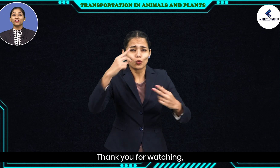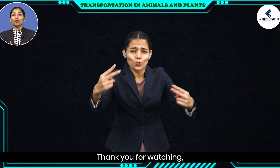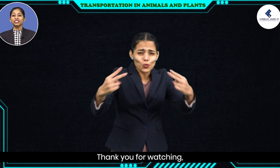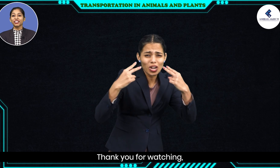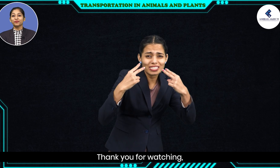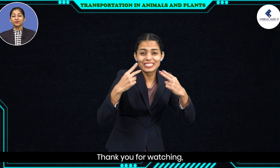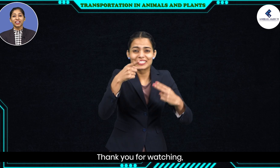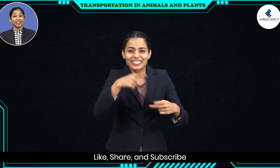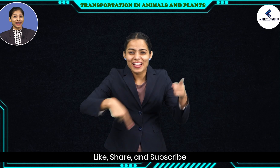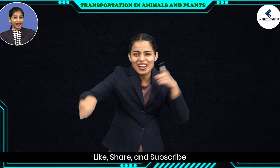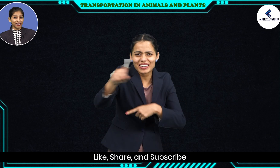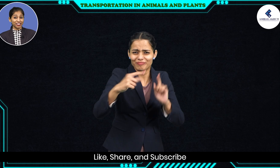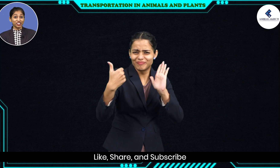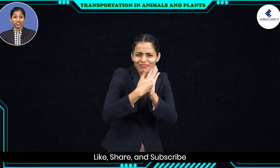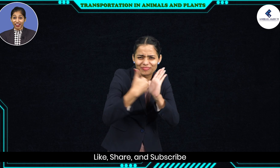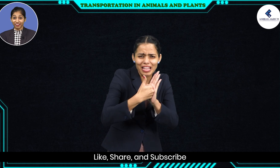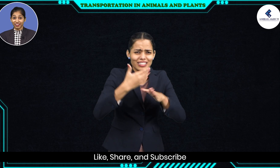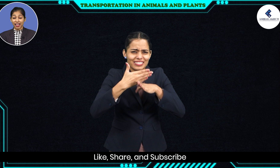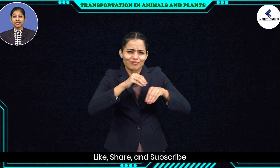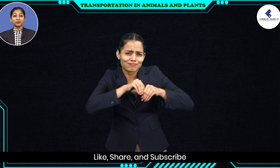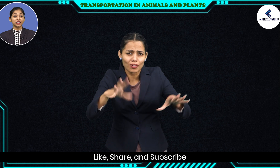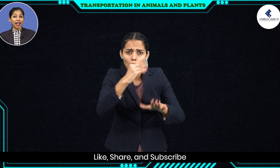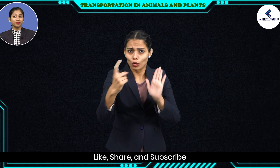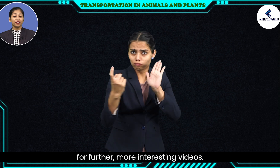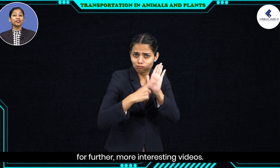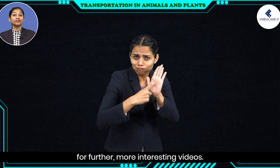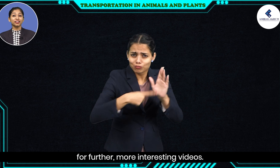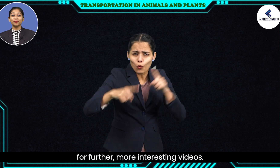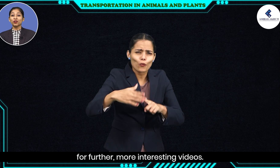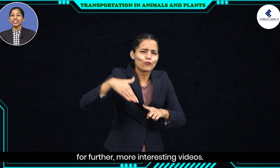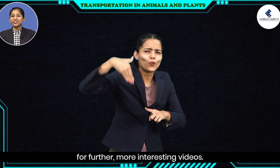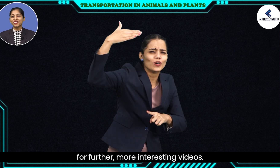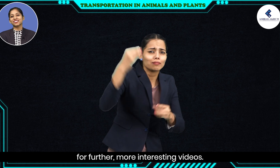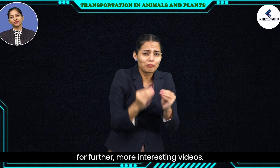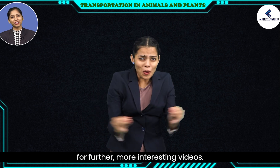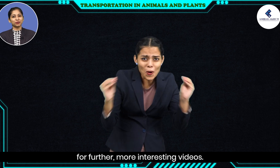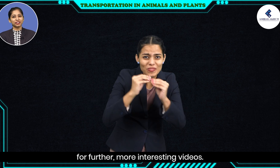Thank you for watching. Like, share and subscribe for further more